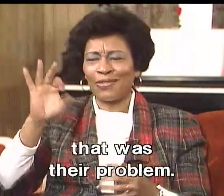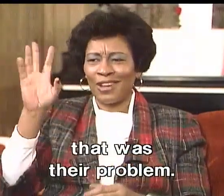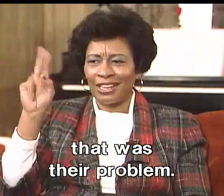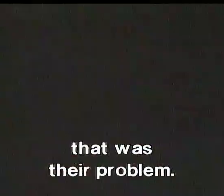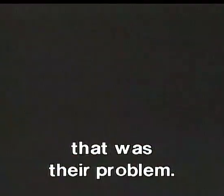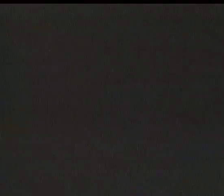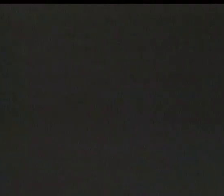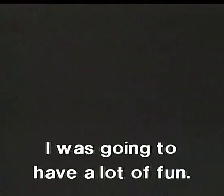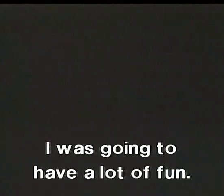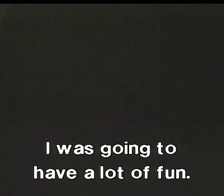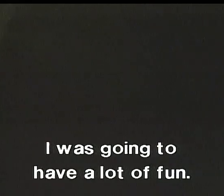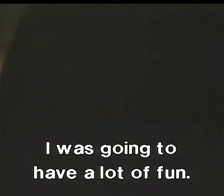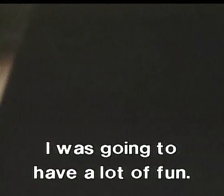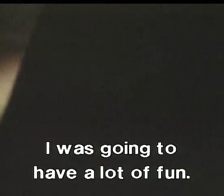fun.